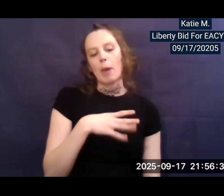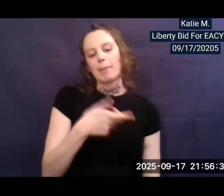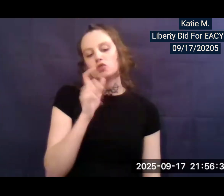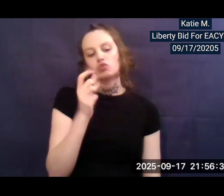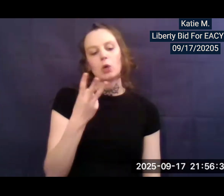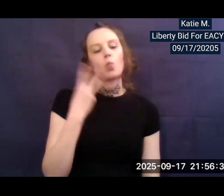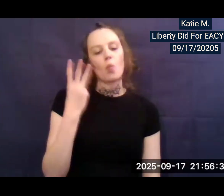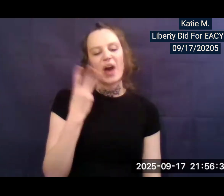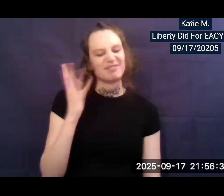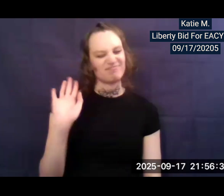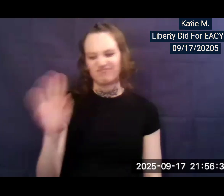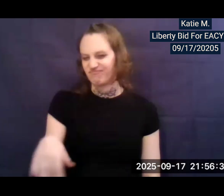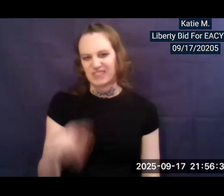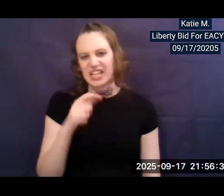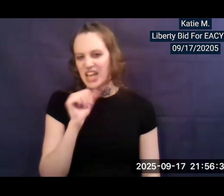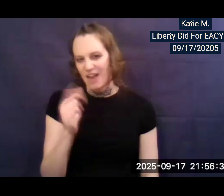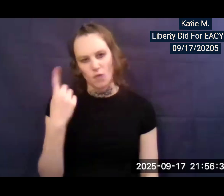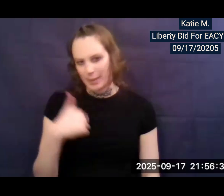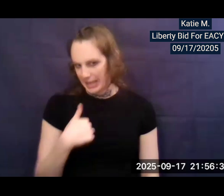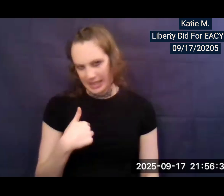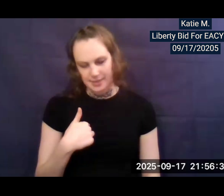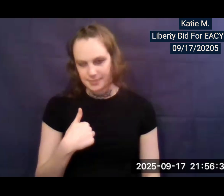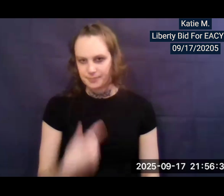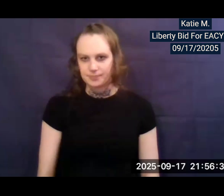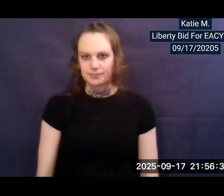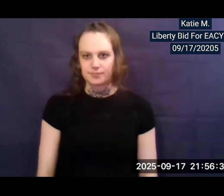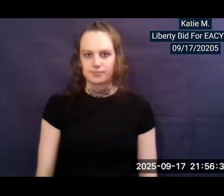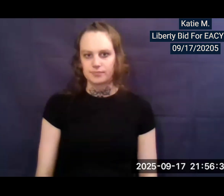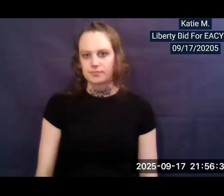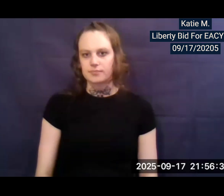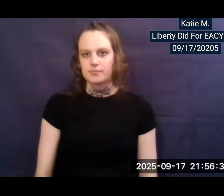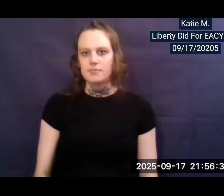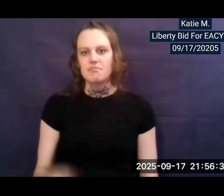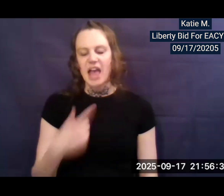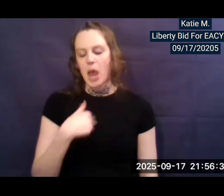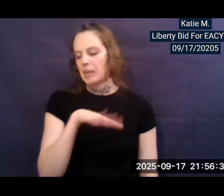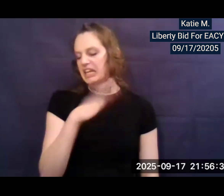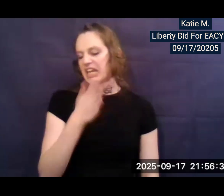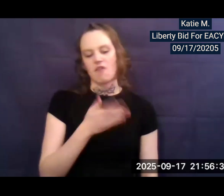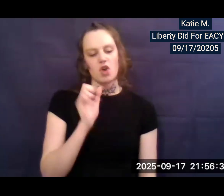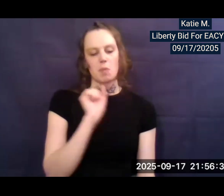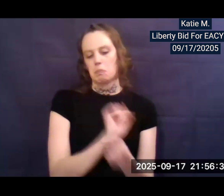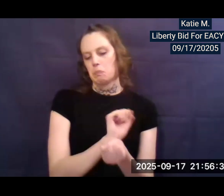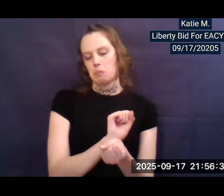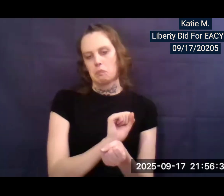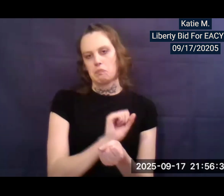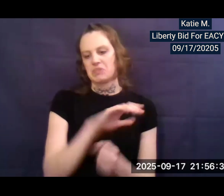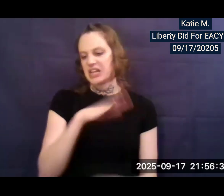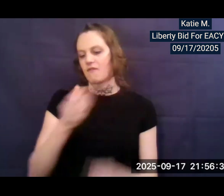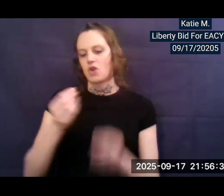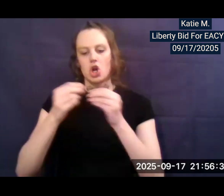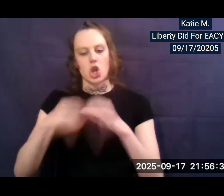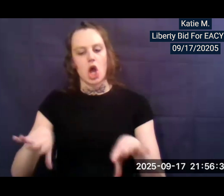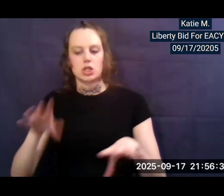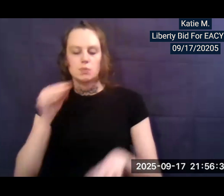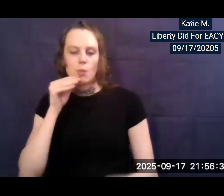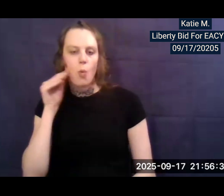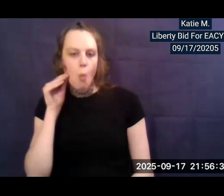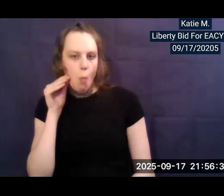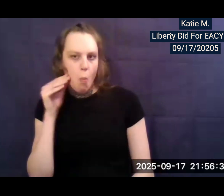could didn't fight. Like I didn't fight. I never got like arrested. I never got evicted. I never lost my home. I didn't have a family to lose. I didn't have like kids